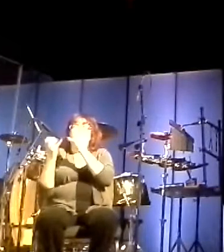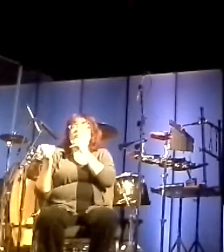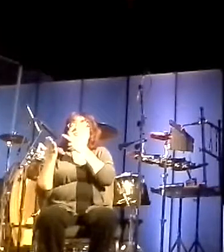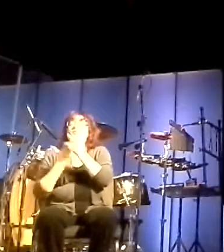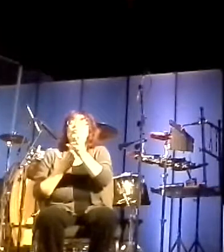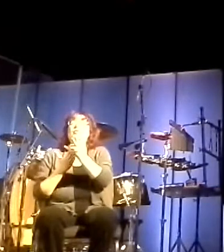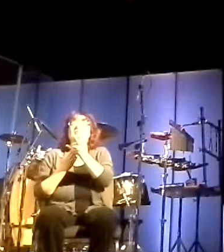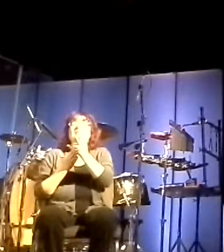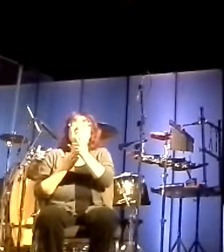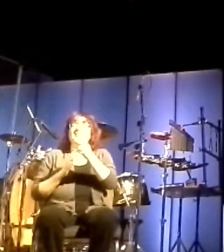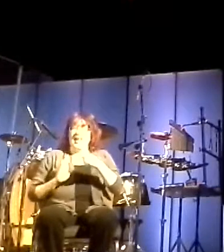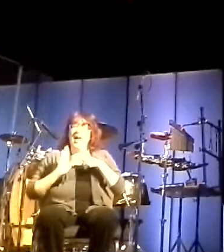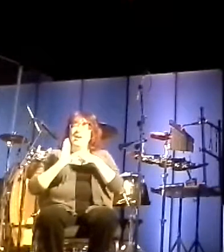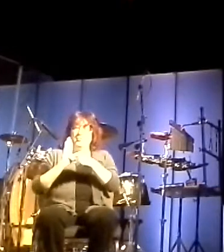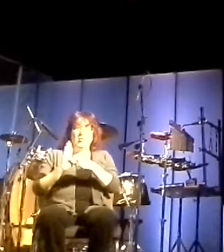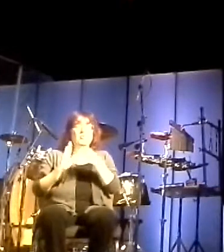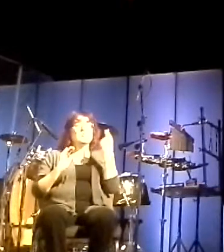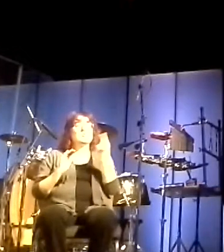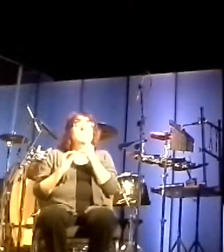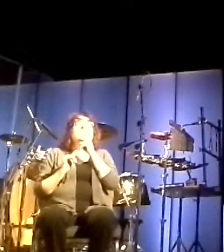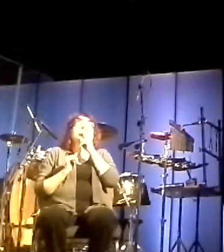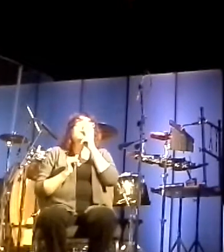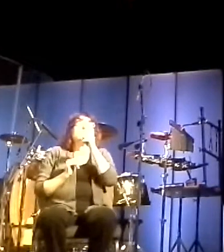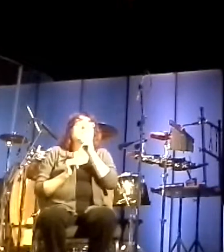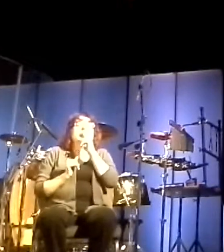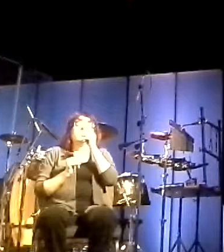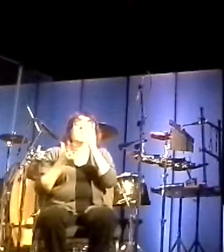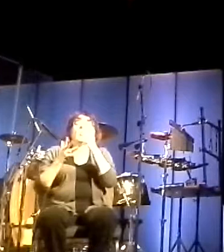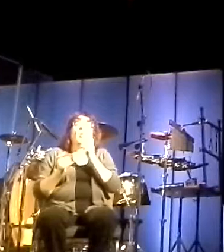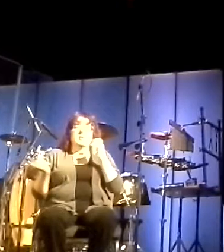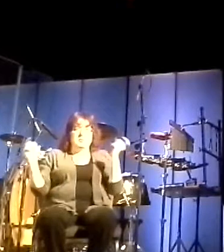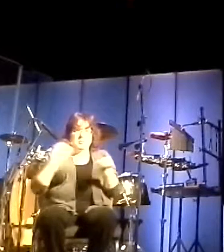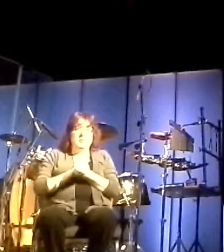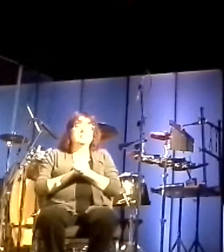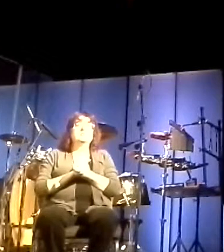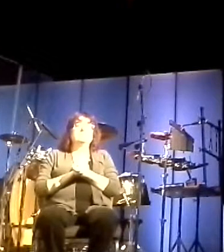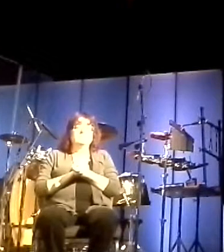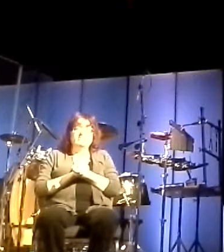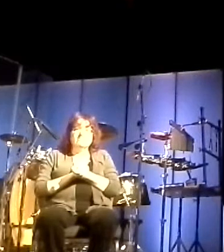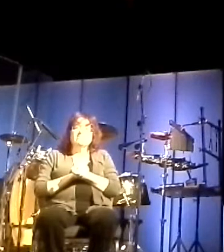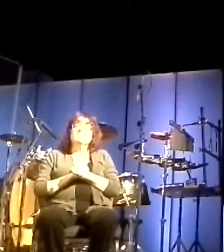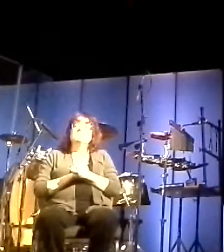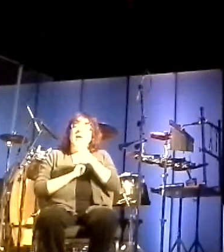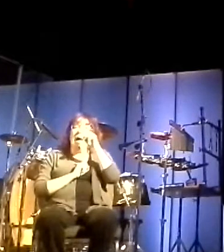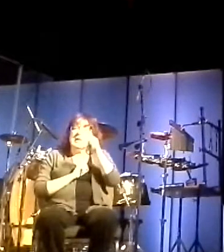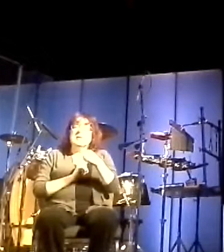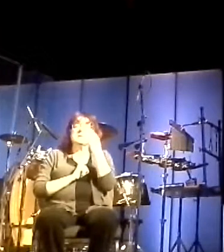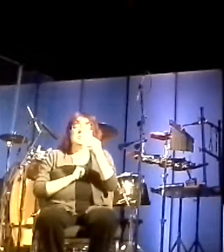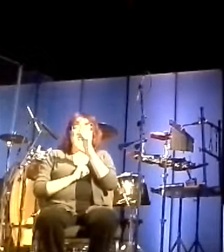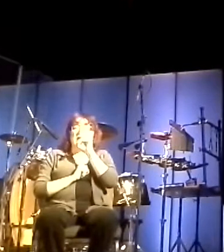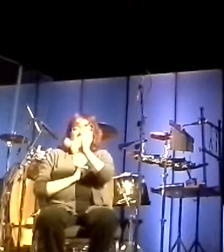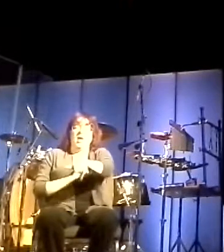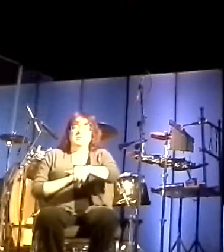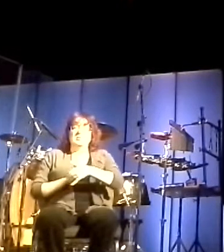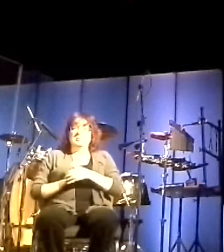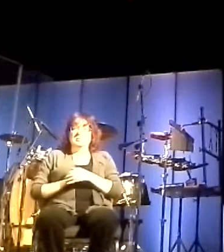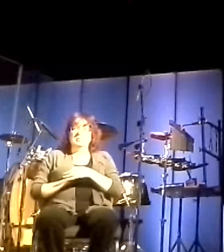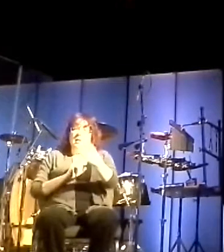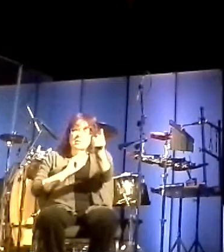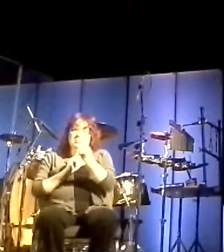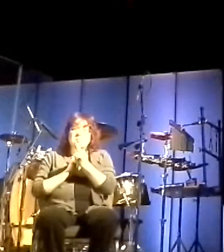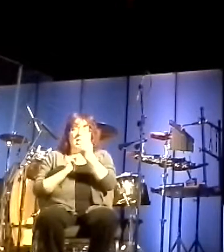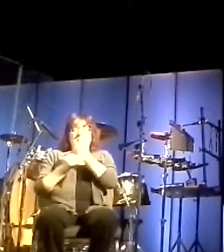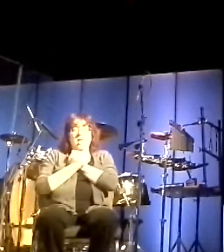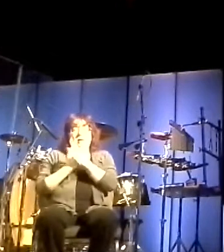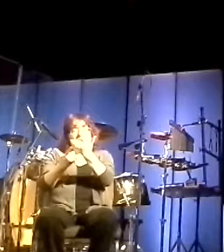truth, I will show you somebody who really, really wants to change. I need somebody like that. I need people